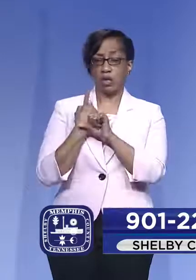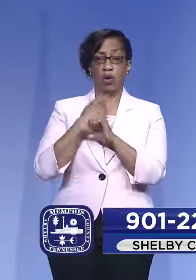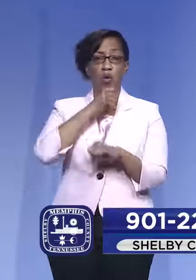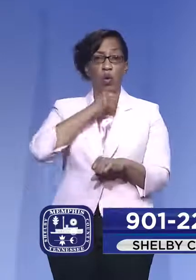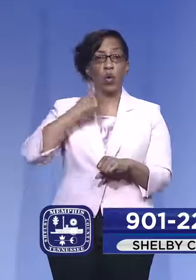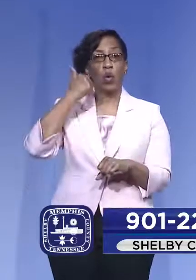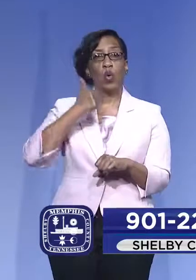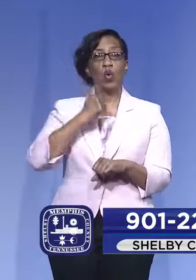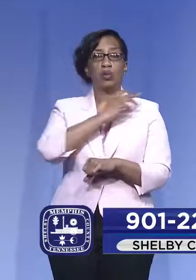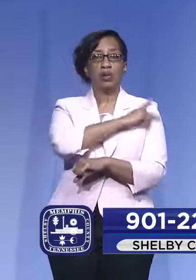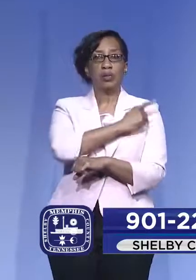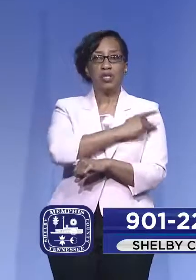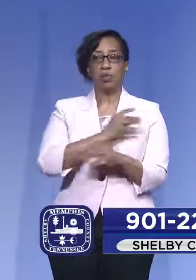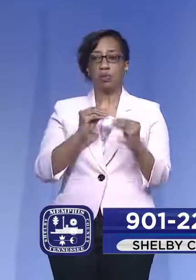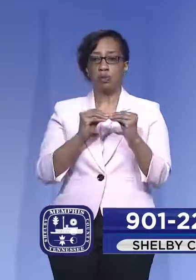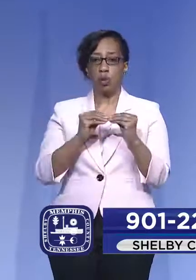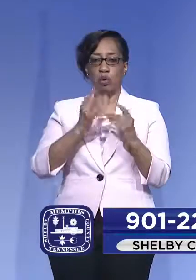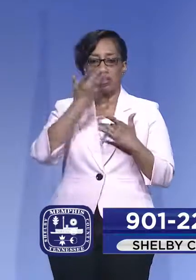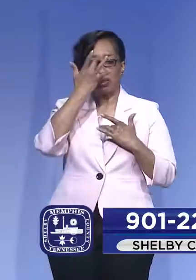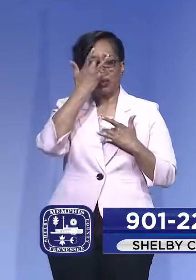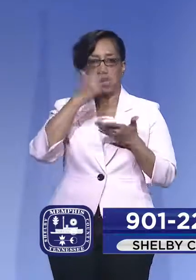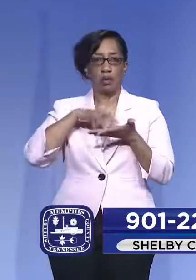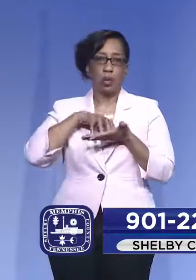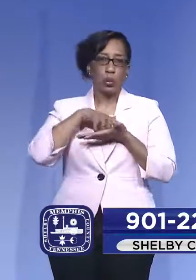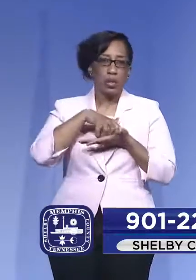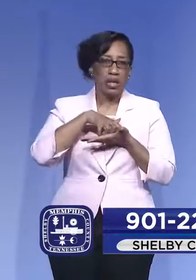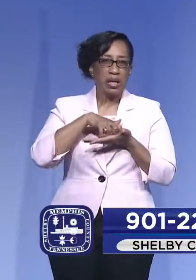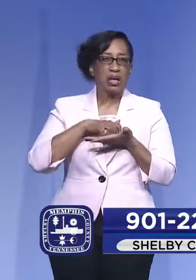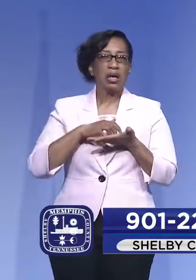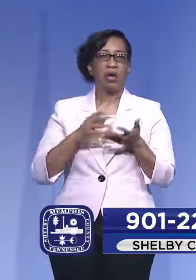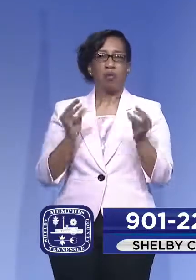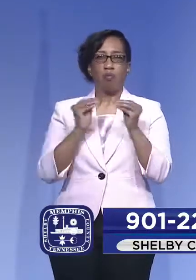were more frail, had a higher number of comorbidities,